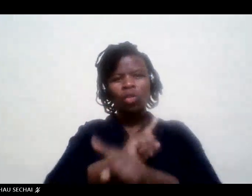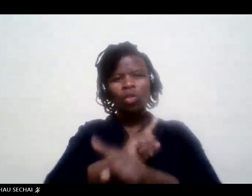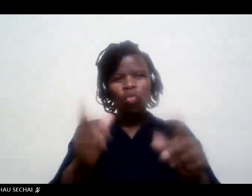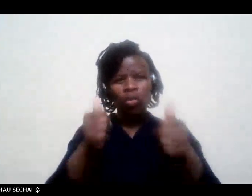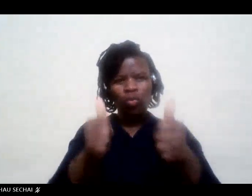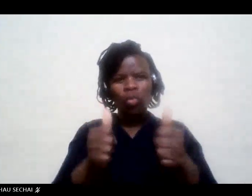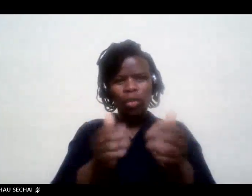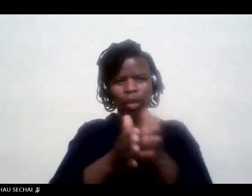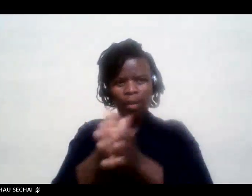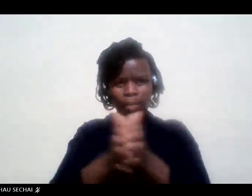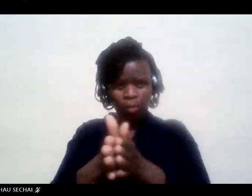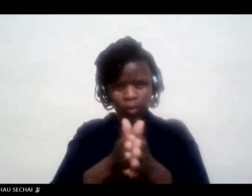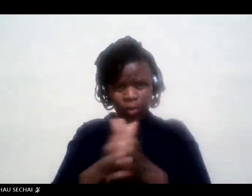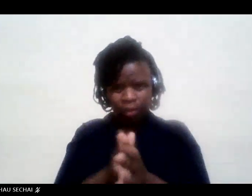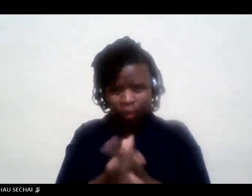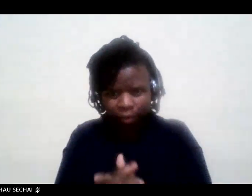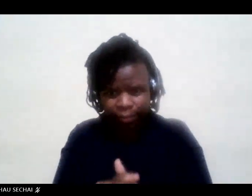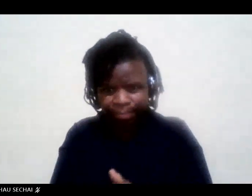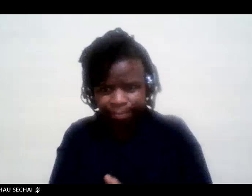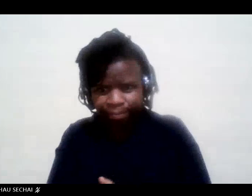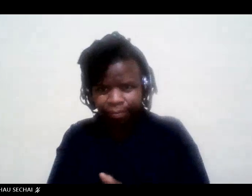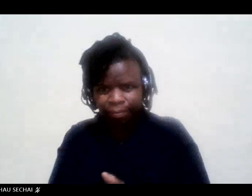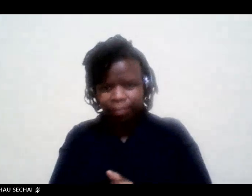spoken, let